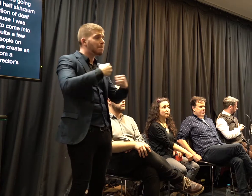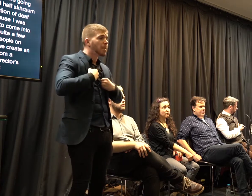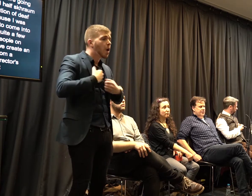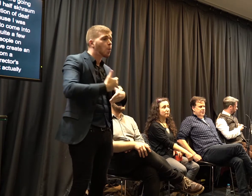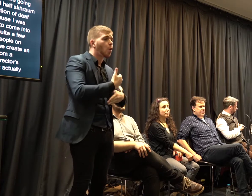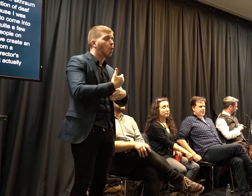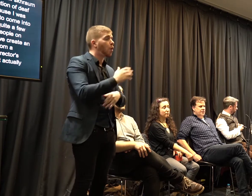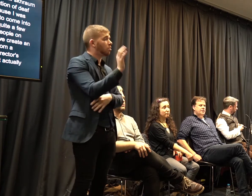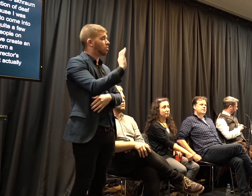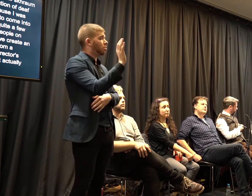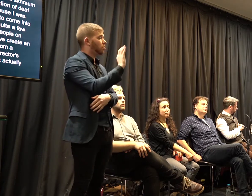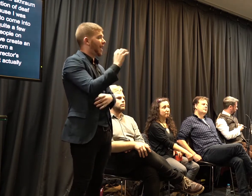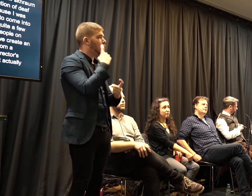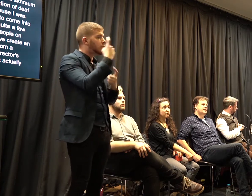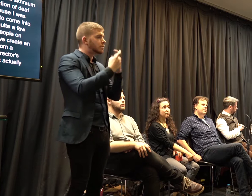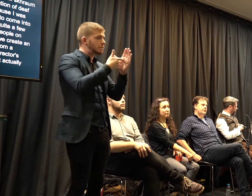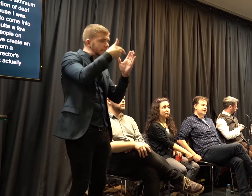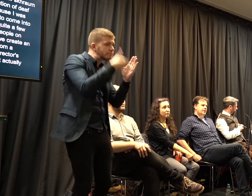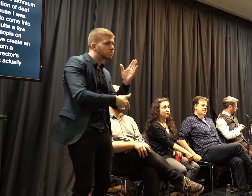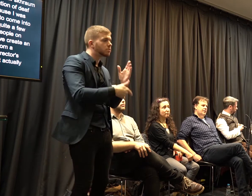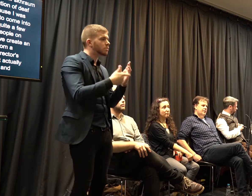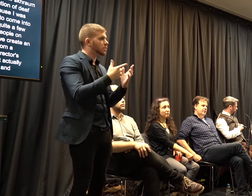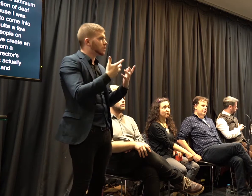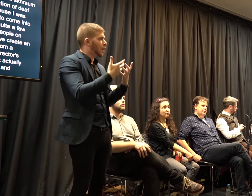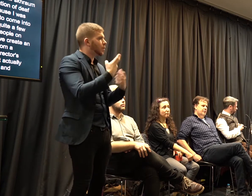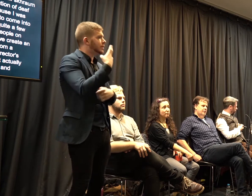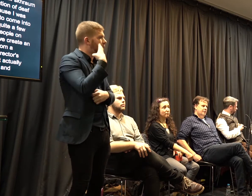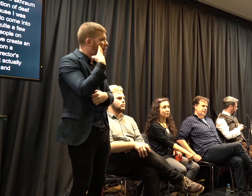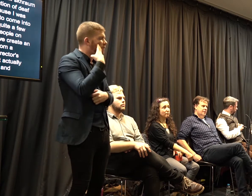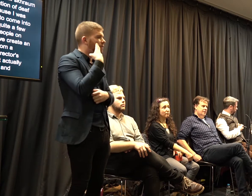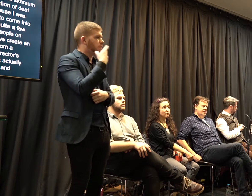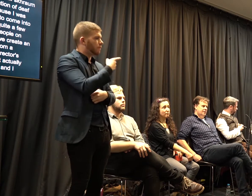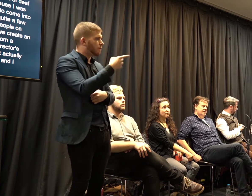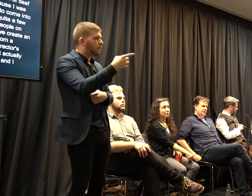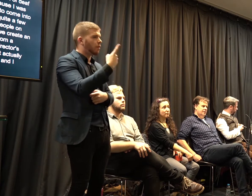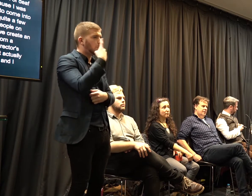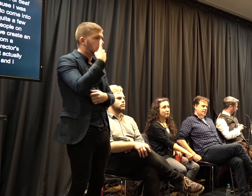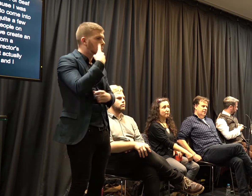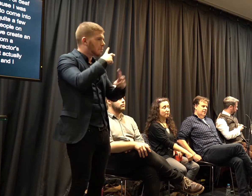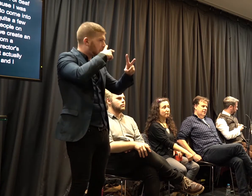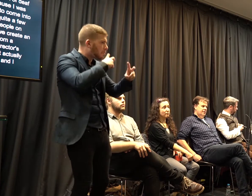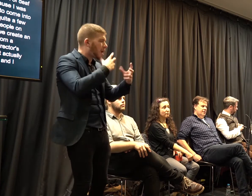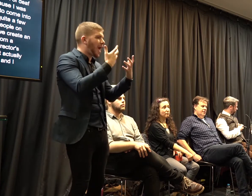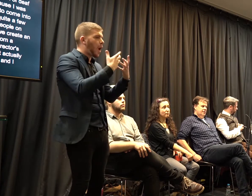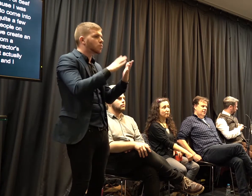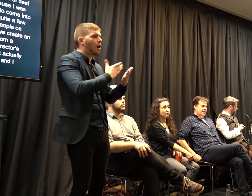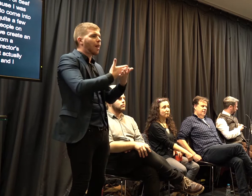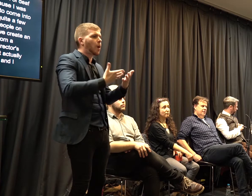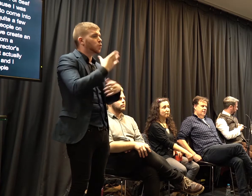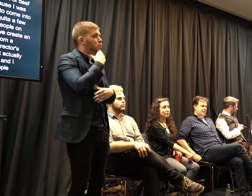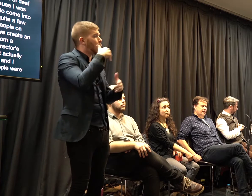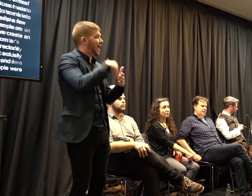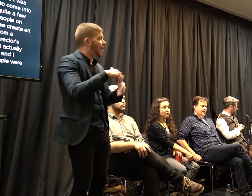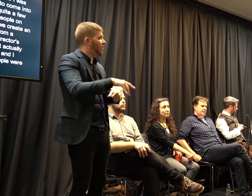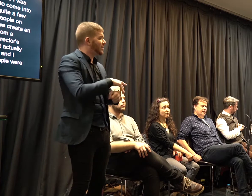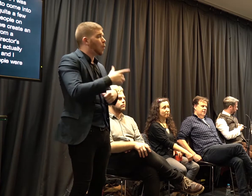and I needed to start to think more about how deaf people were looking at the way that sign language was being used in theatre, and that's why I went